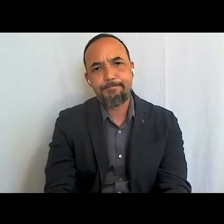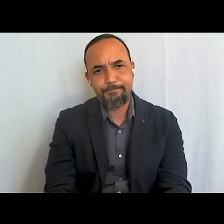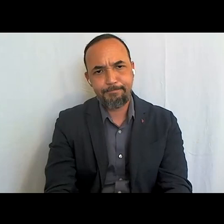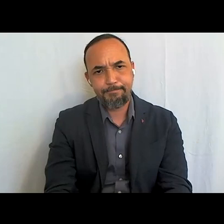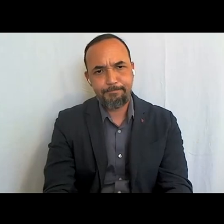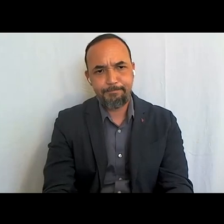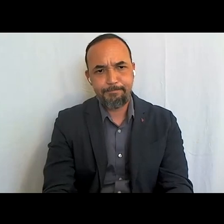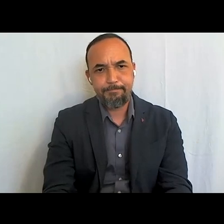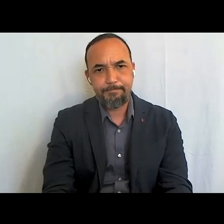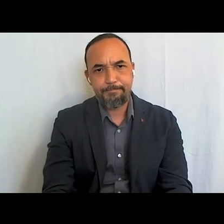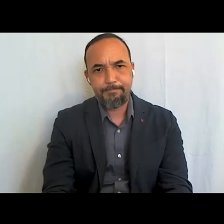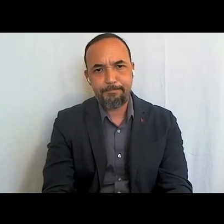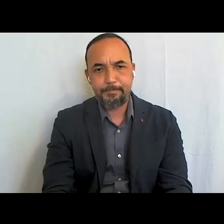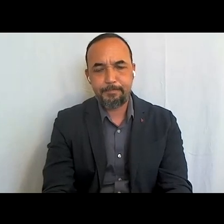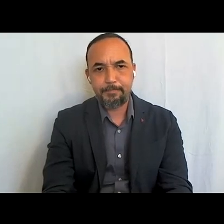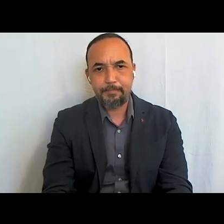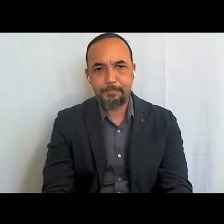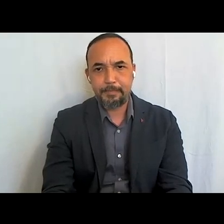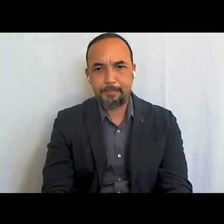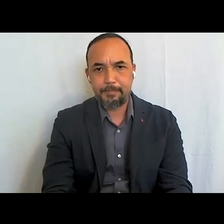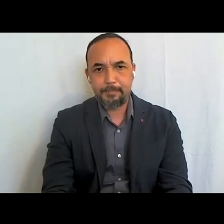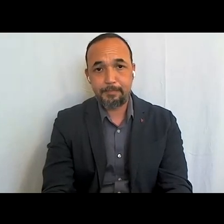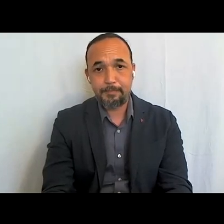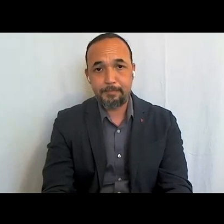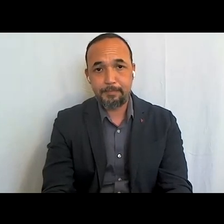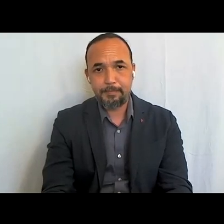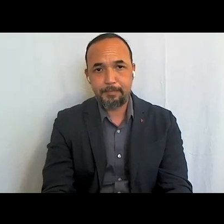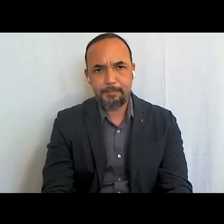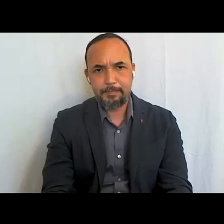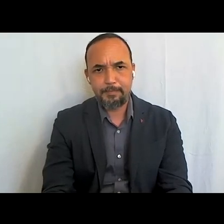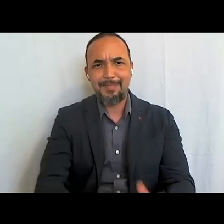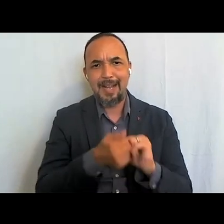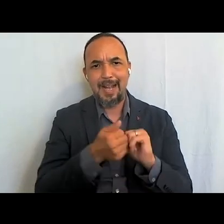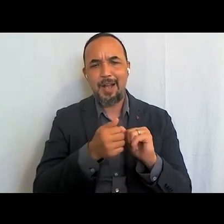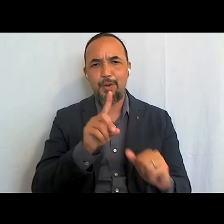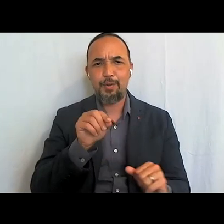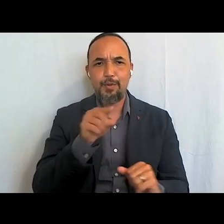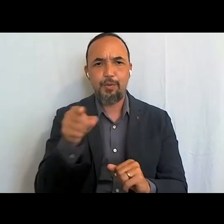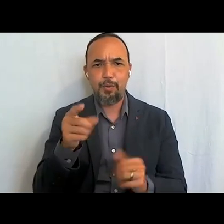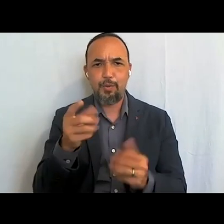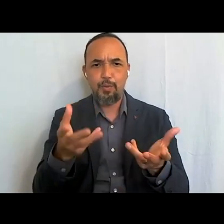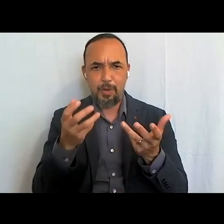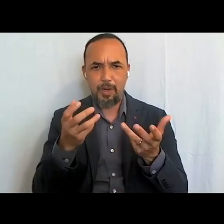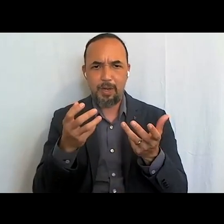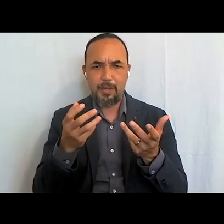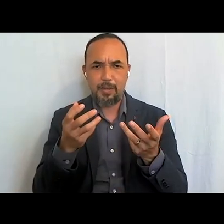you want, that's not how you spell that, to